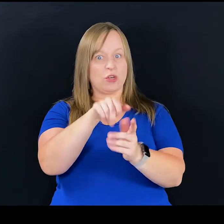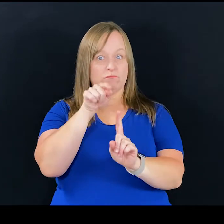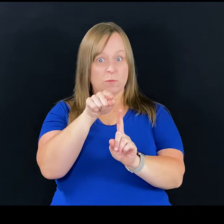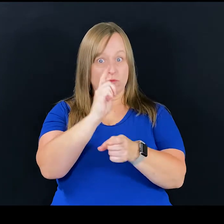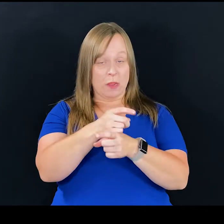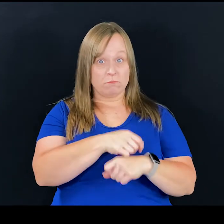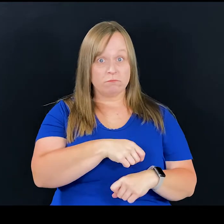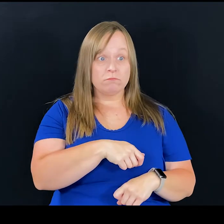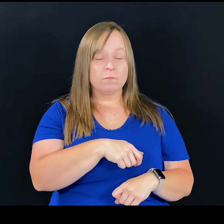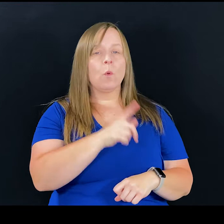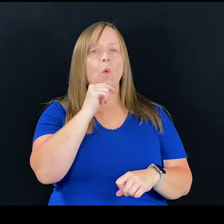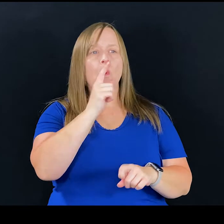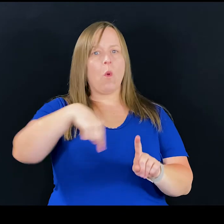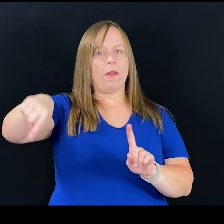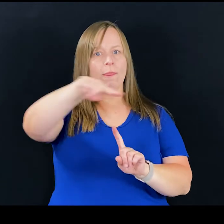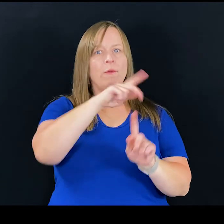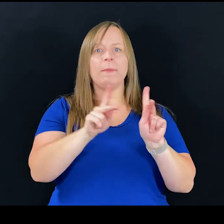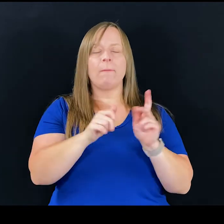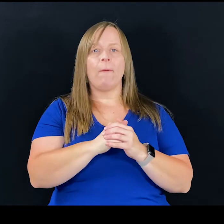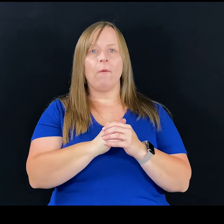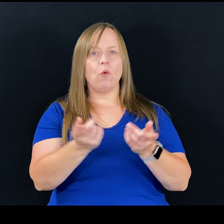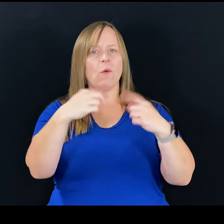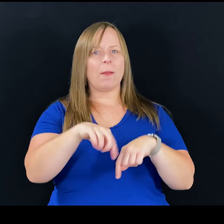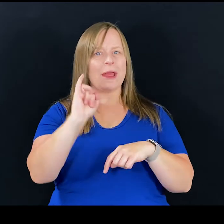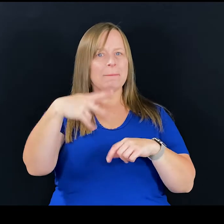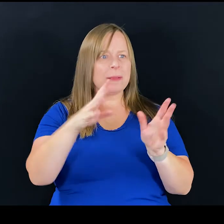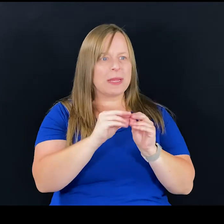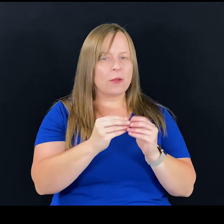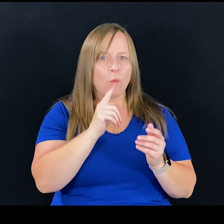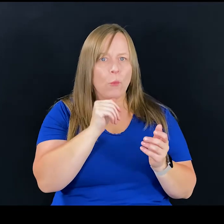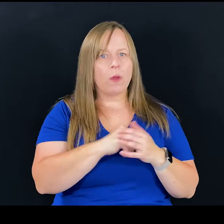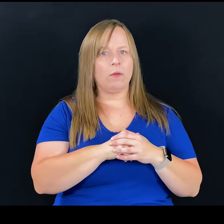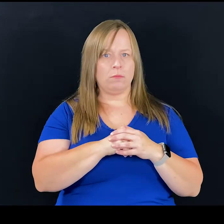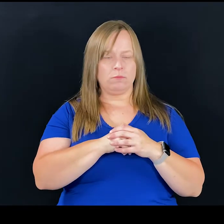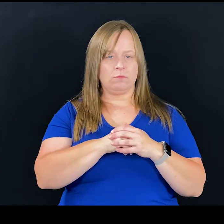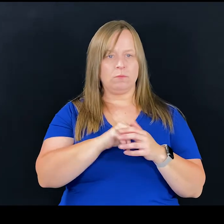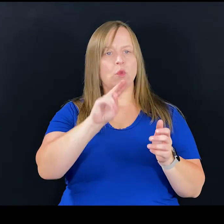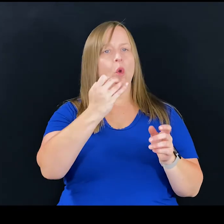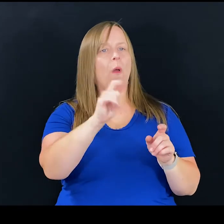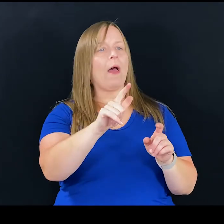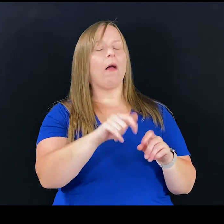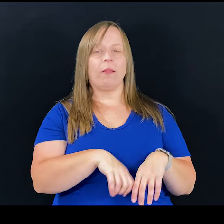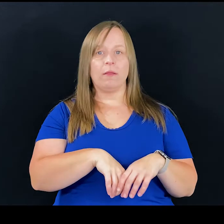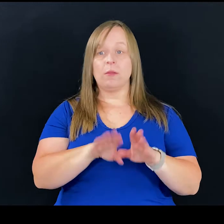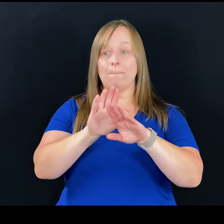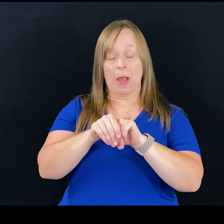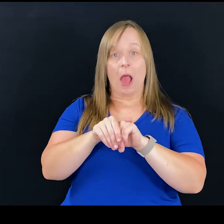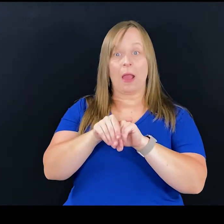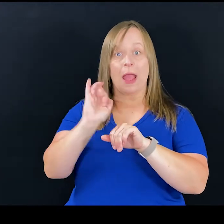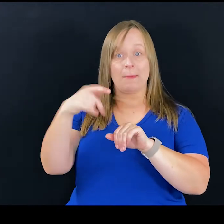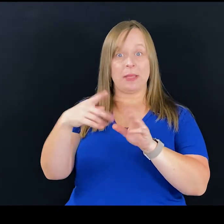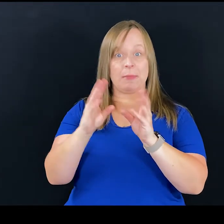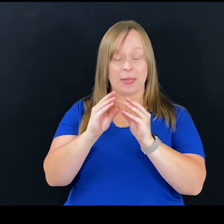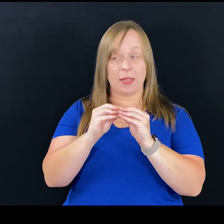at the center, right? Who are these people? Who comes to an IEP meeting? Noelle. During the